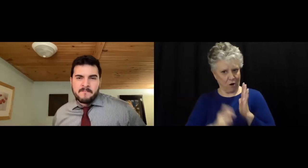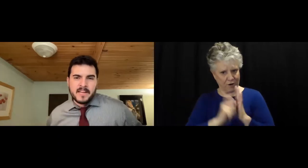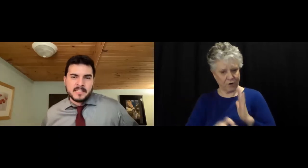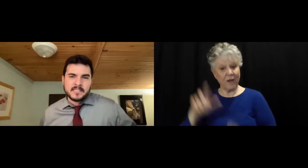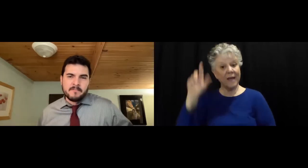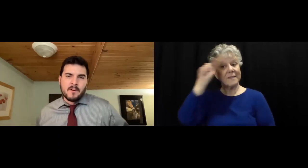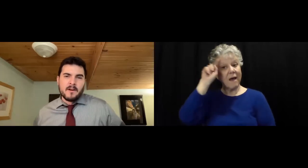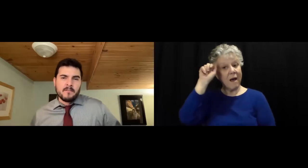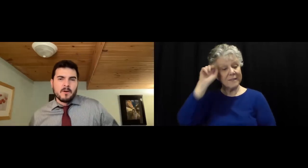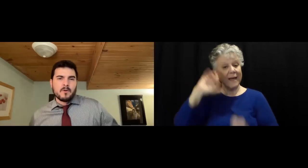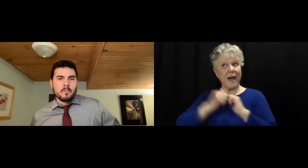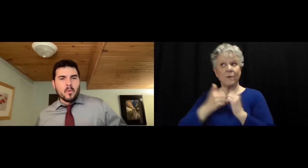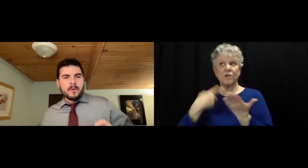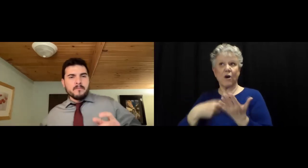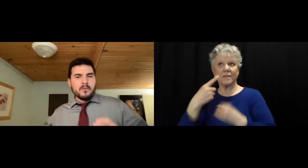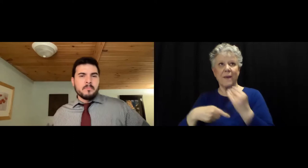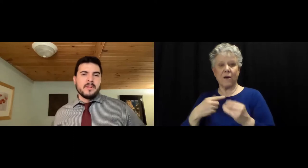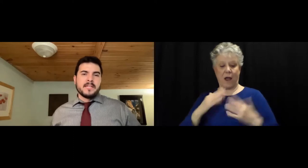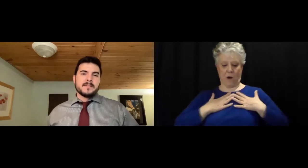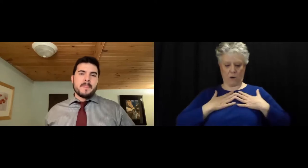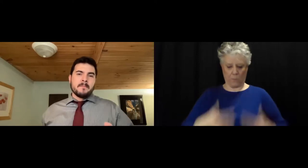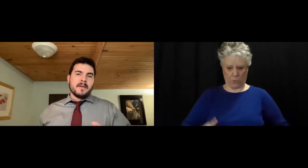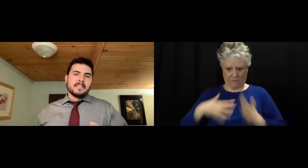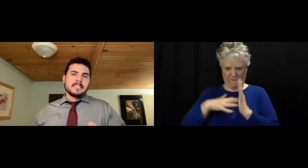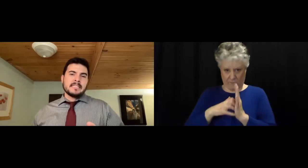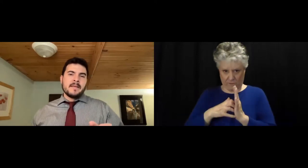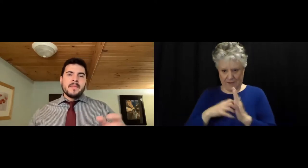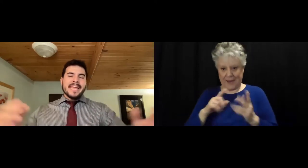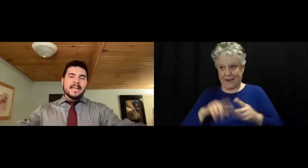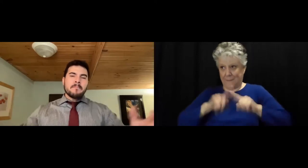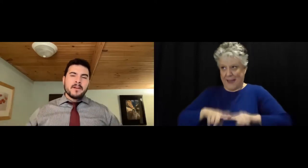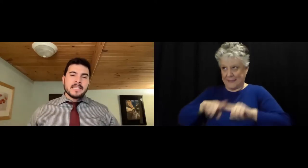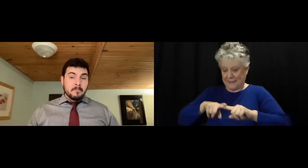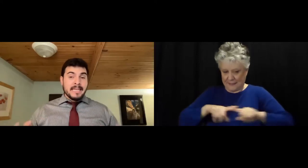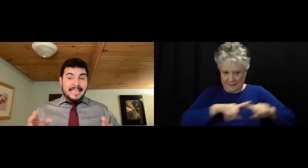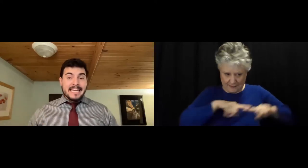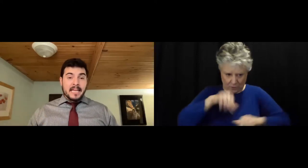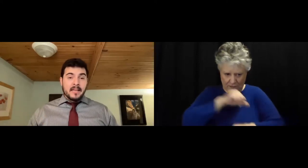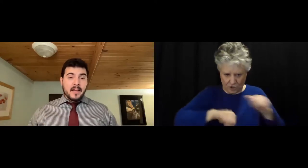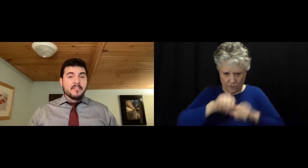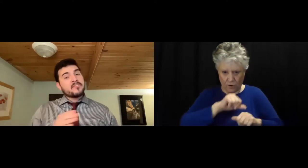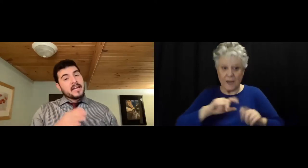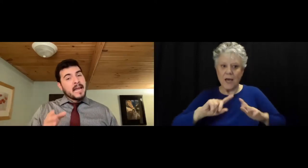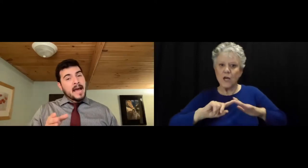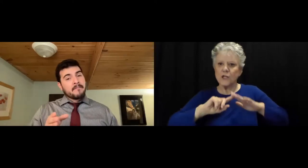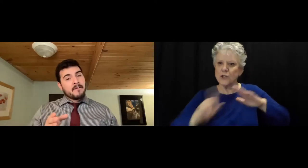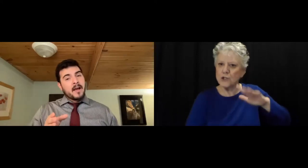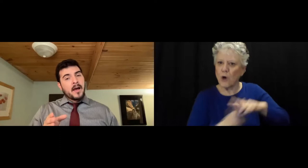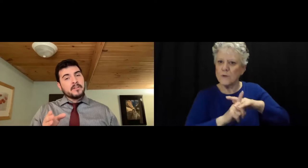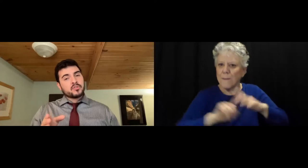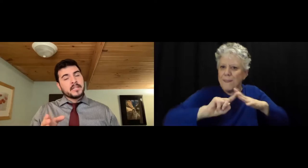treatment of the fittingness of our corporeal vulnerabilities and dependencies, it appears at the beginning of the second